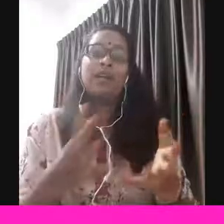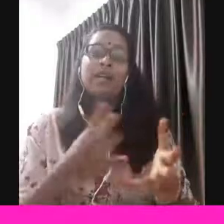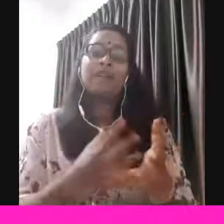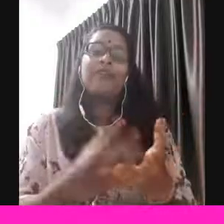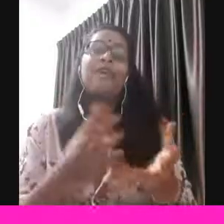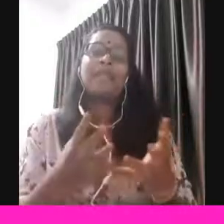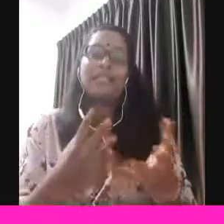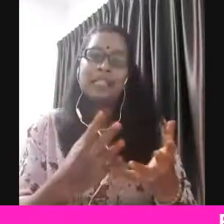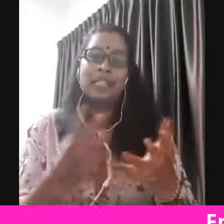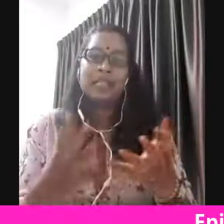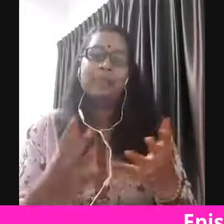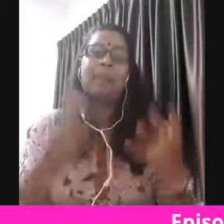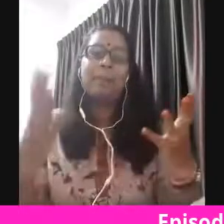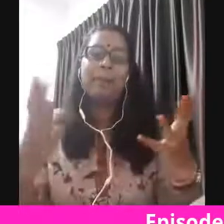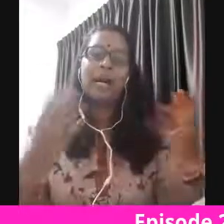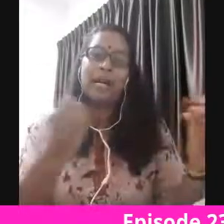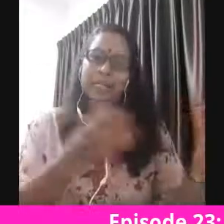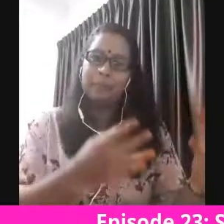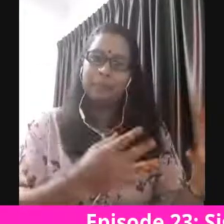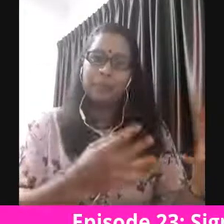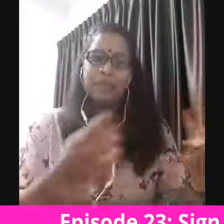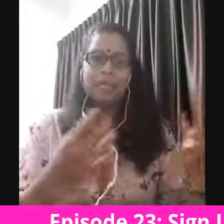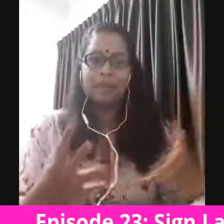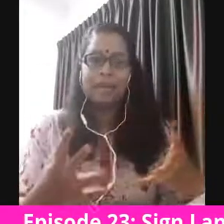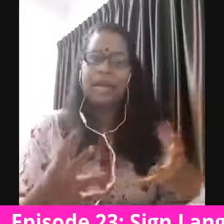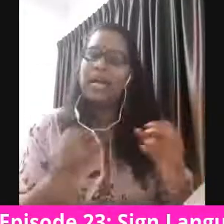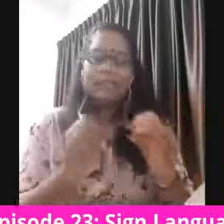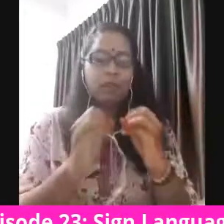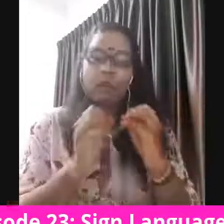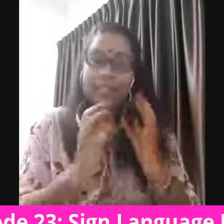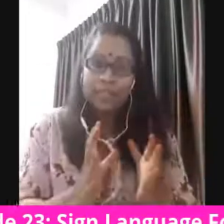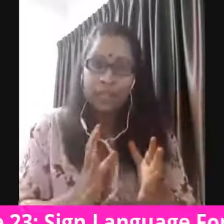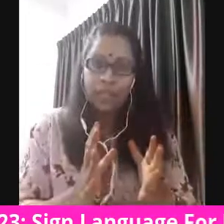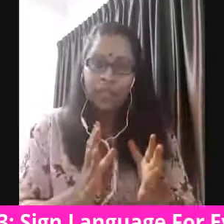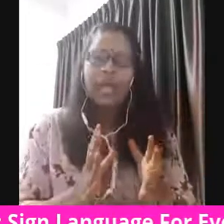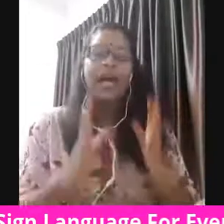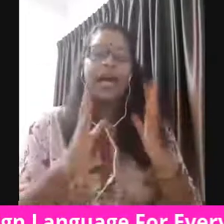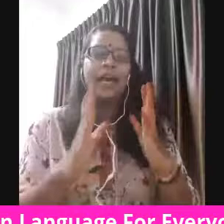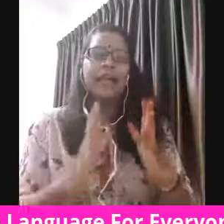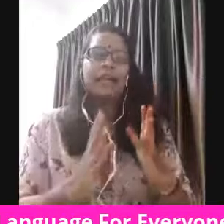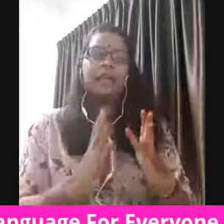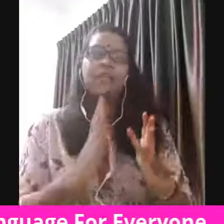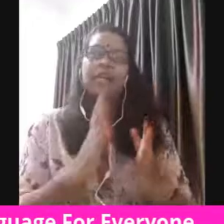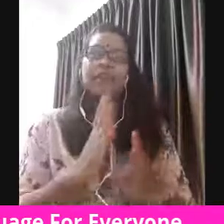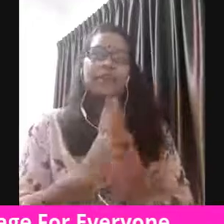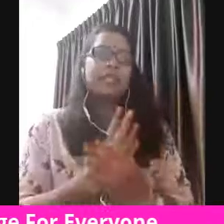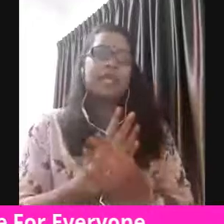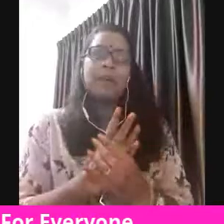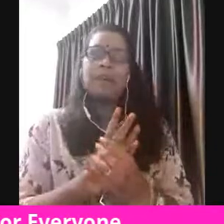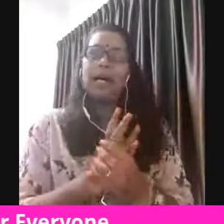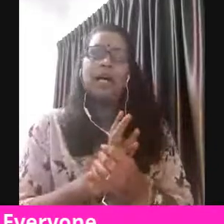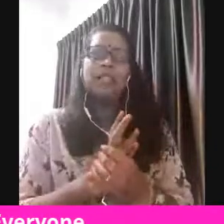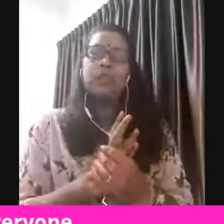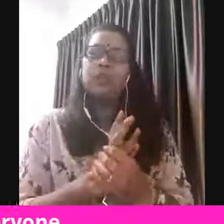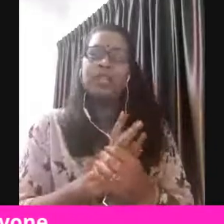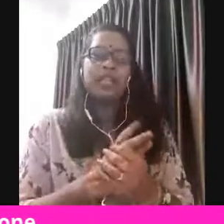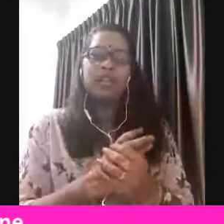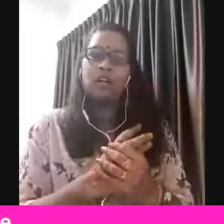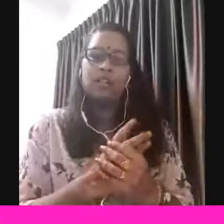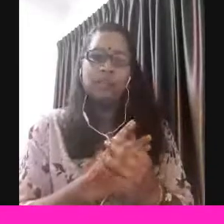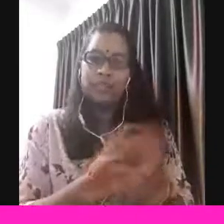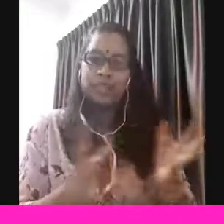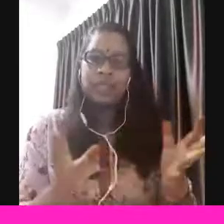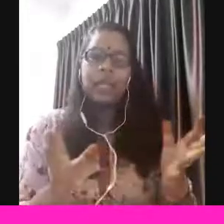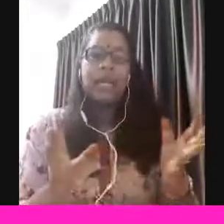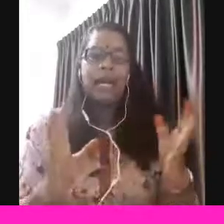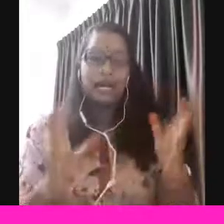about our family relationship, bapa, Yeah. ibu, emak. Mm-hmm. Only that's all. Okay. And 5 years gap, I totally